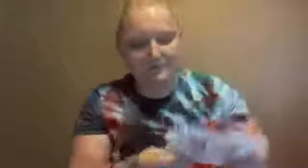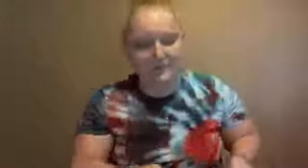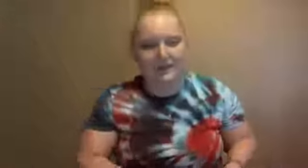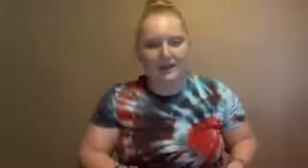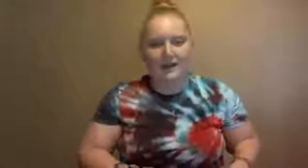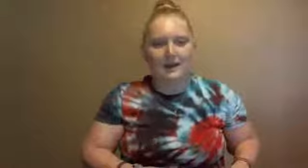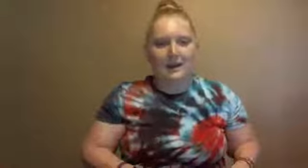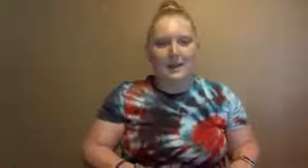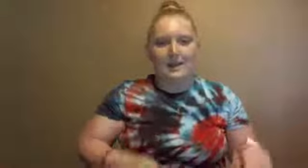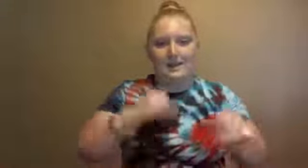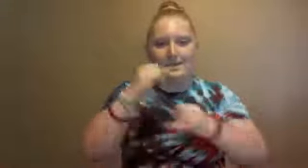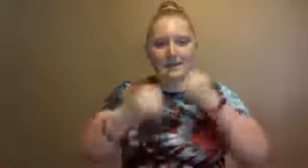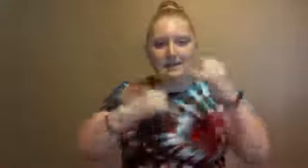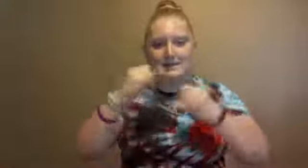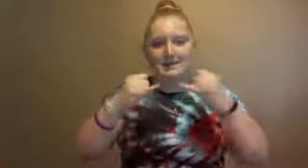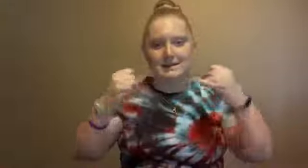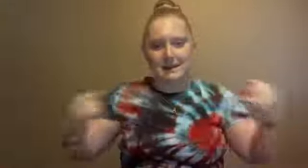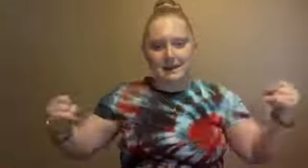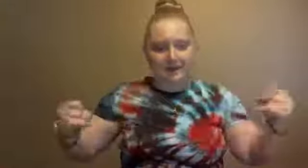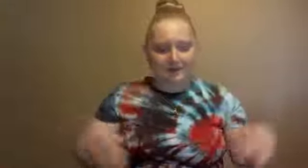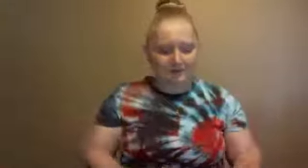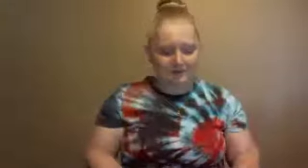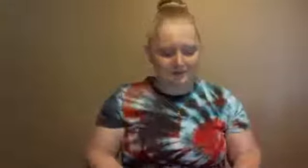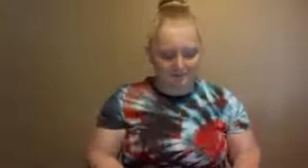So, like this and out.